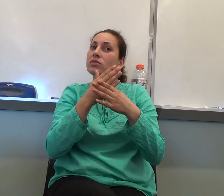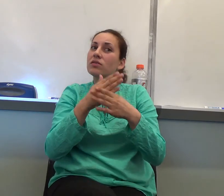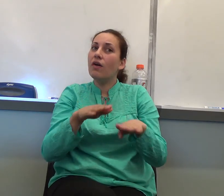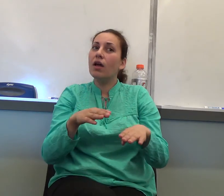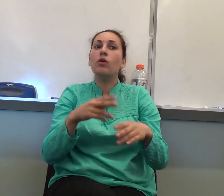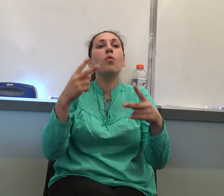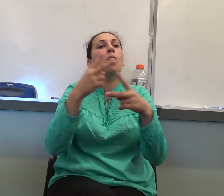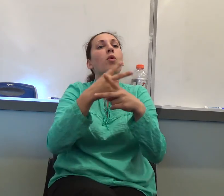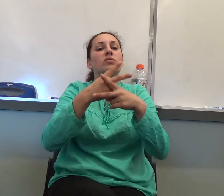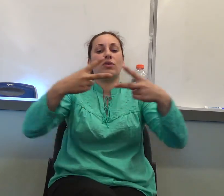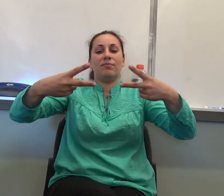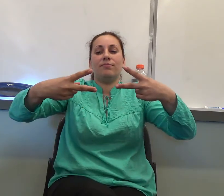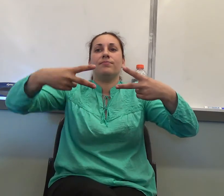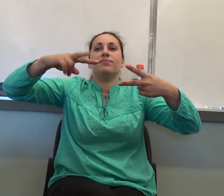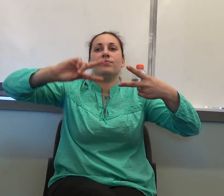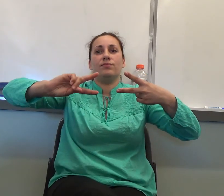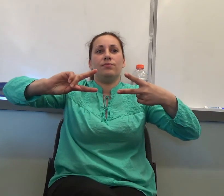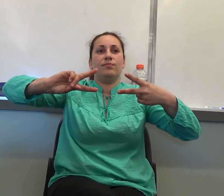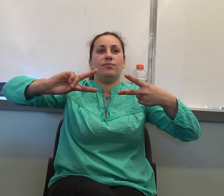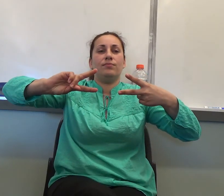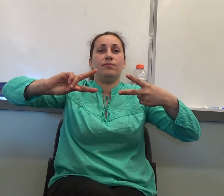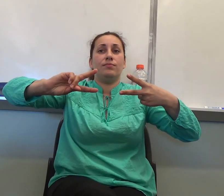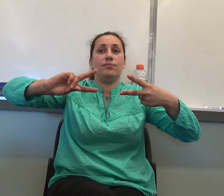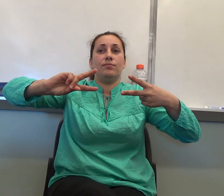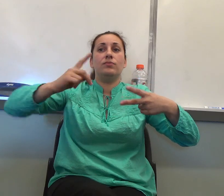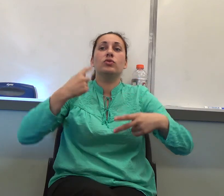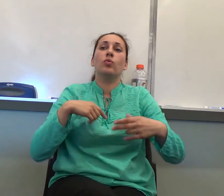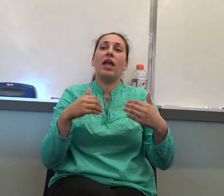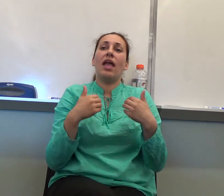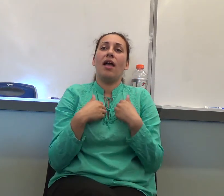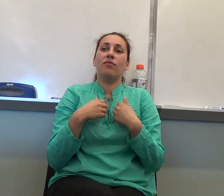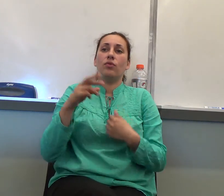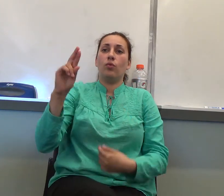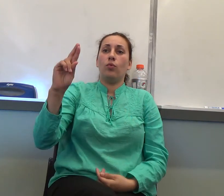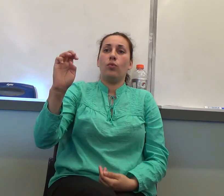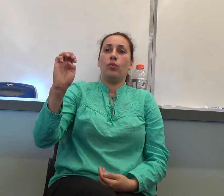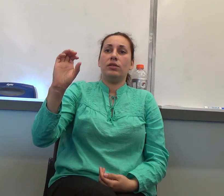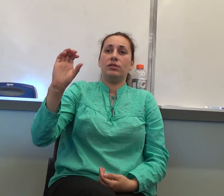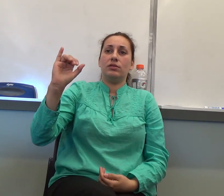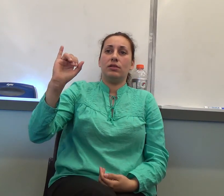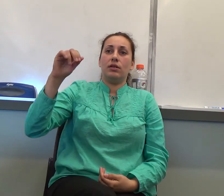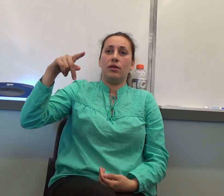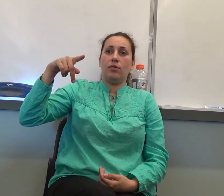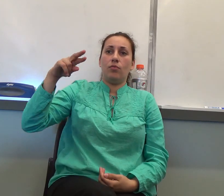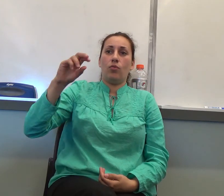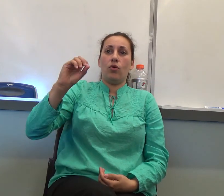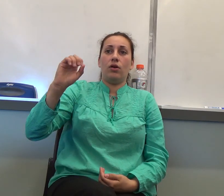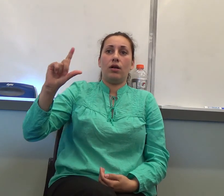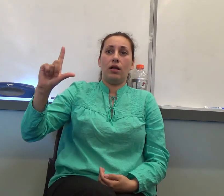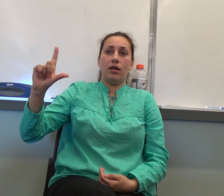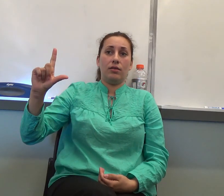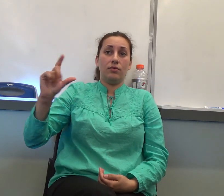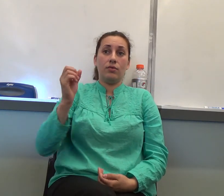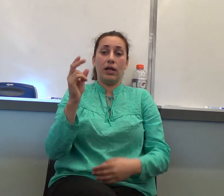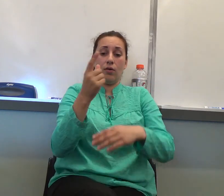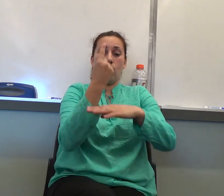multiply by the reciprocal. So we get the reciprocal of that. Flip it over. 1 over 7.